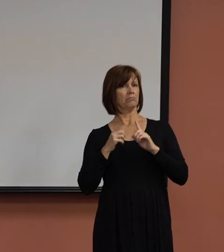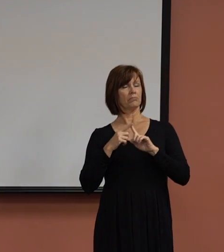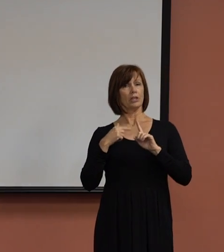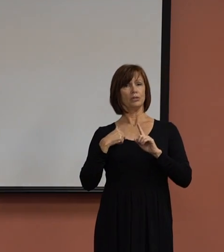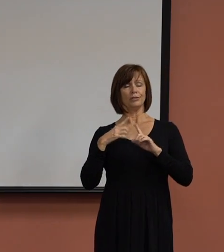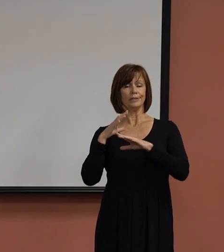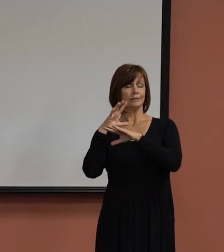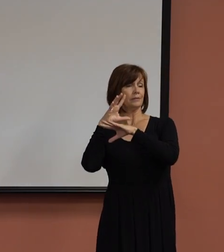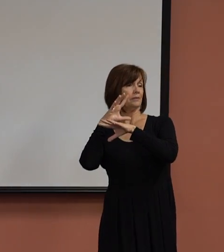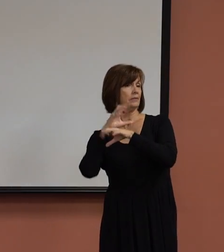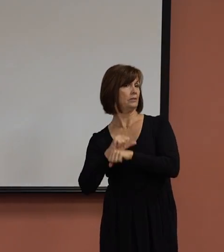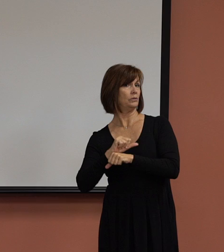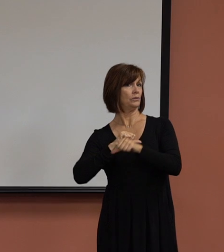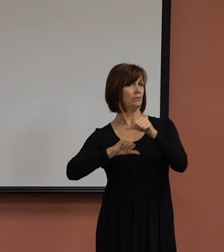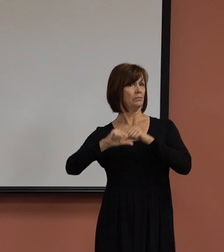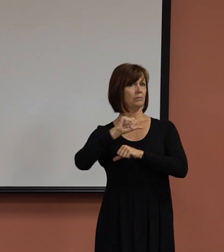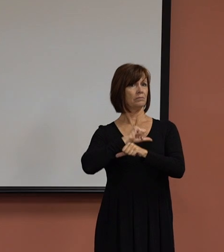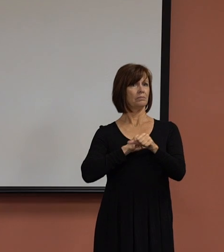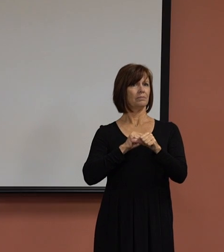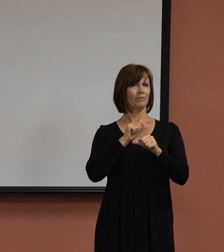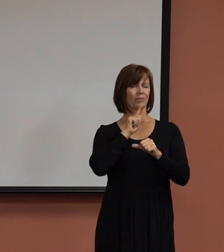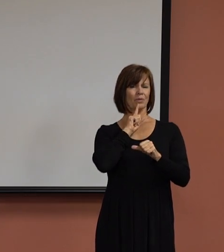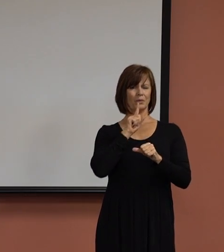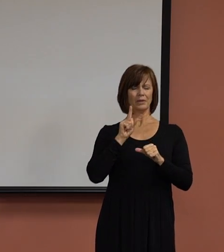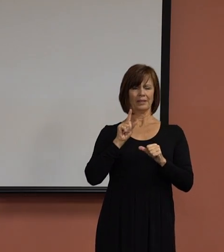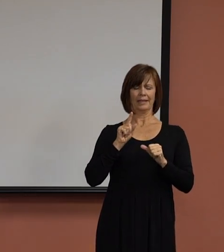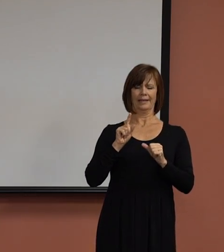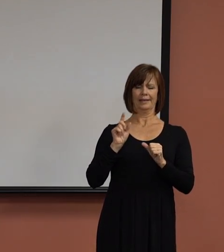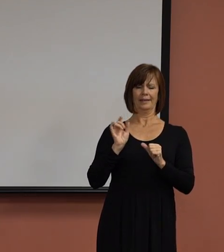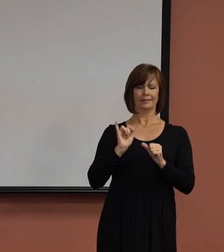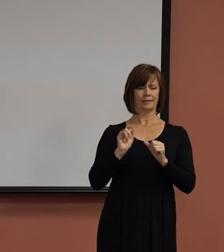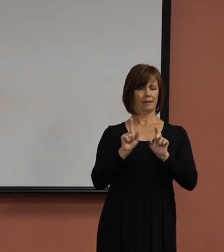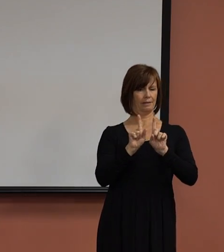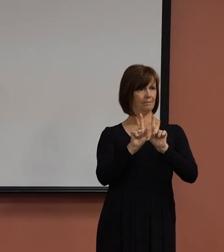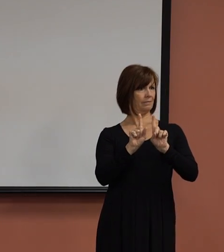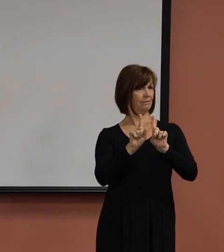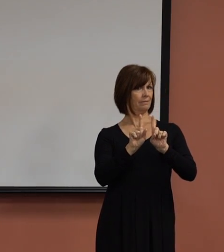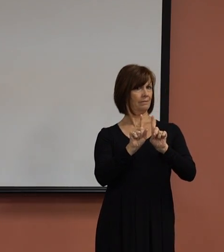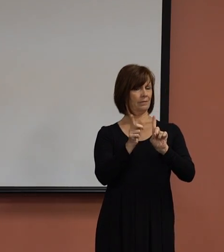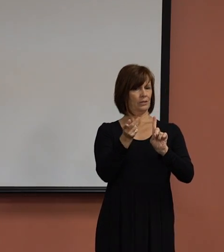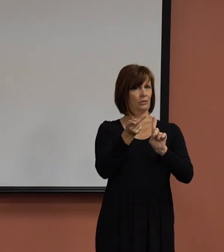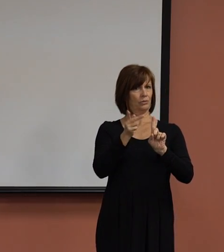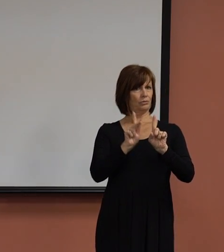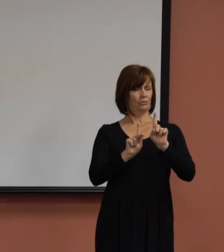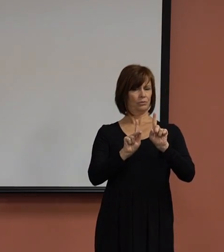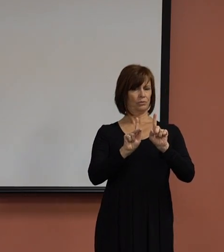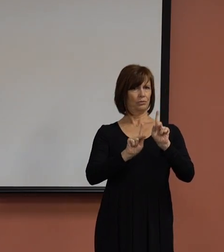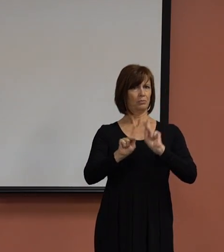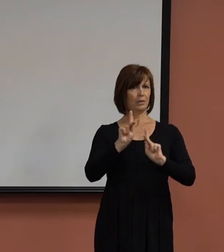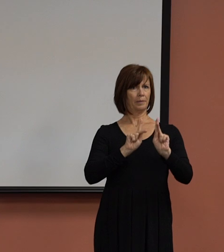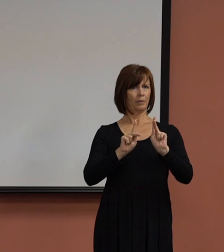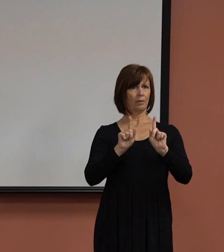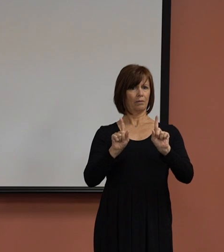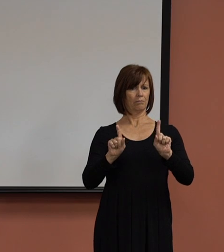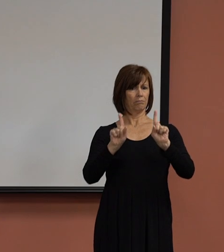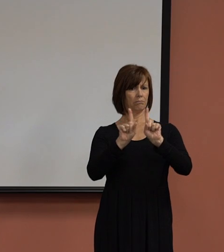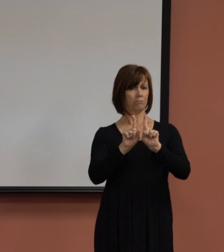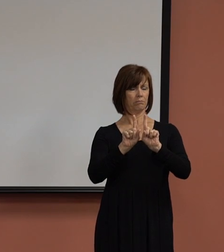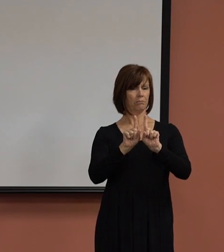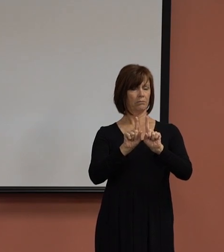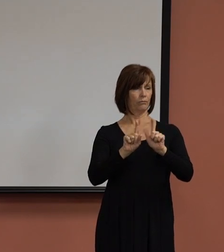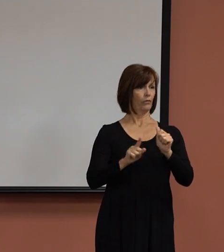cadence to that. Right. And it's almost like two people who who come together for the first